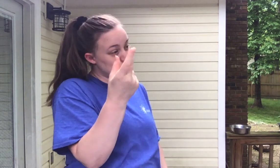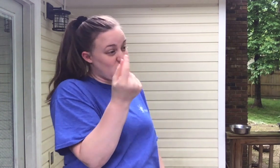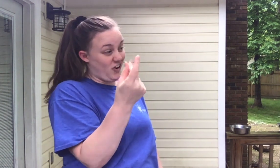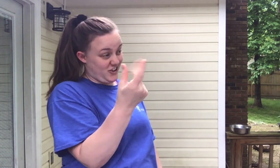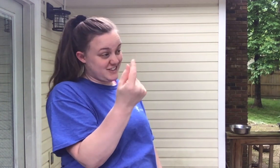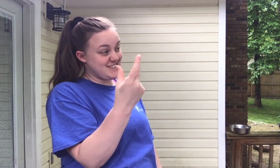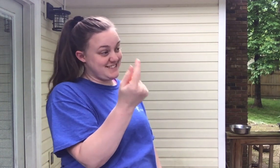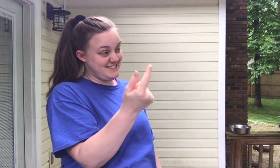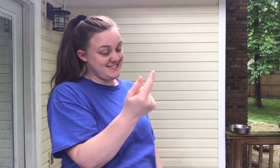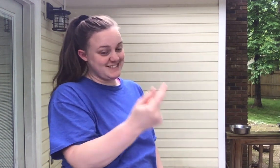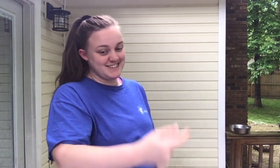dogs.